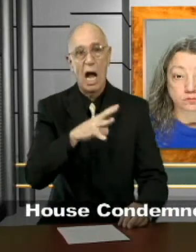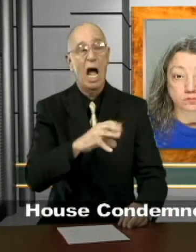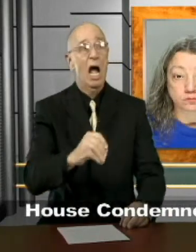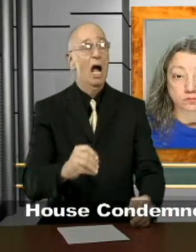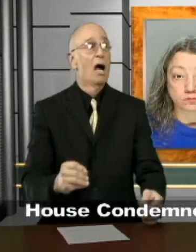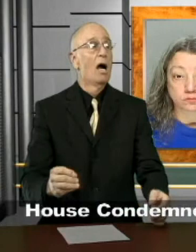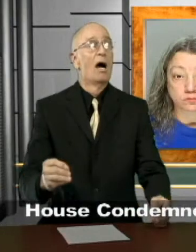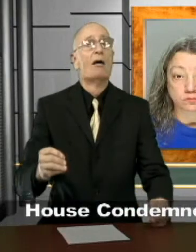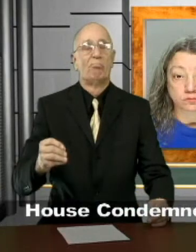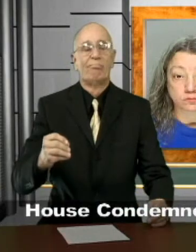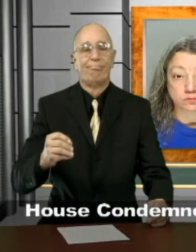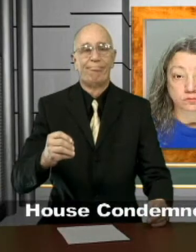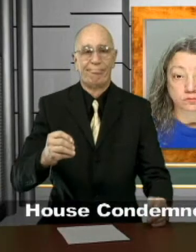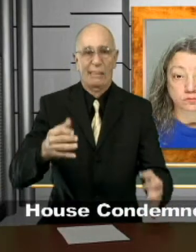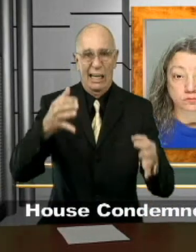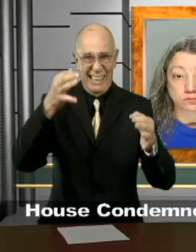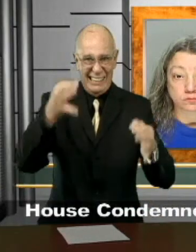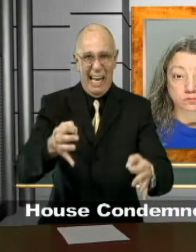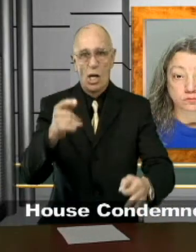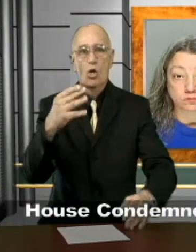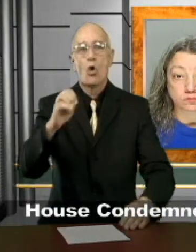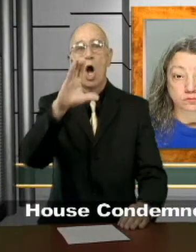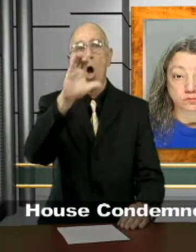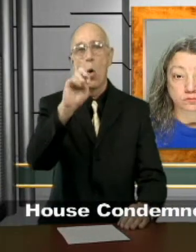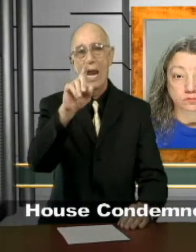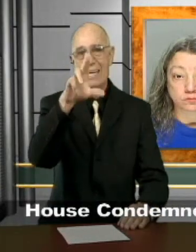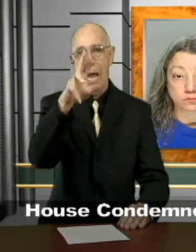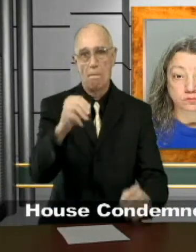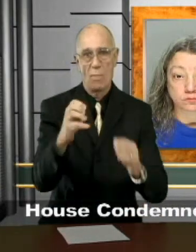and immediately condemned the home to be torn down.